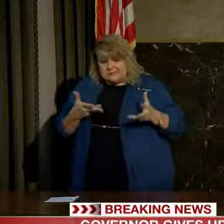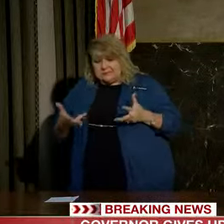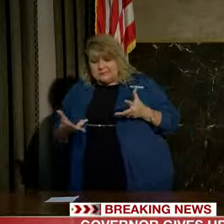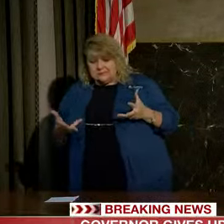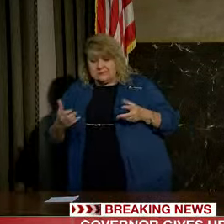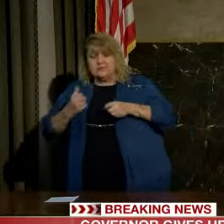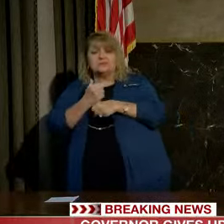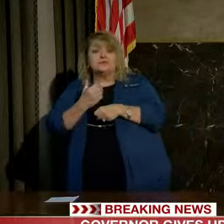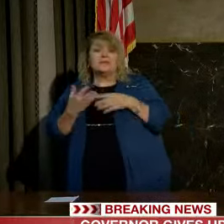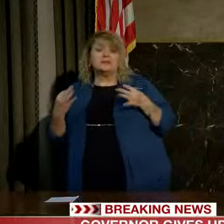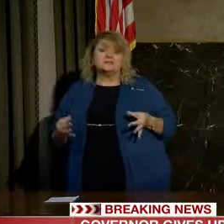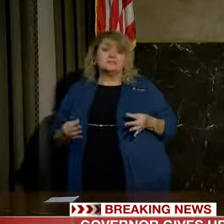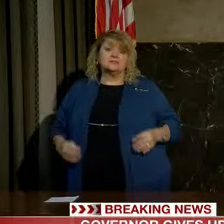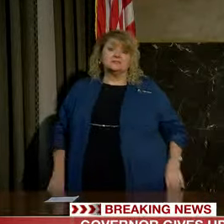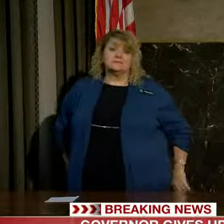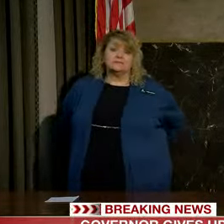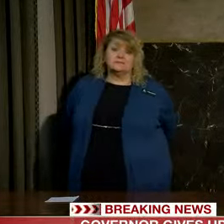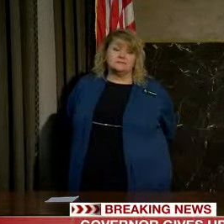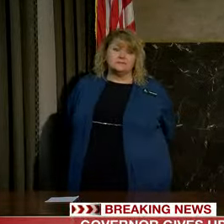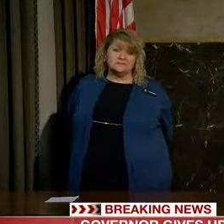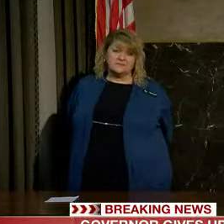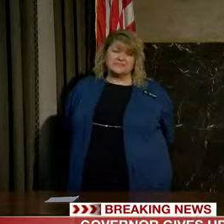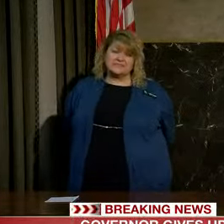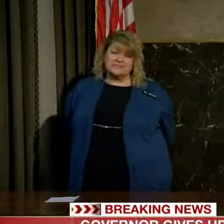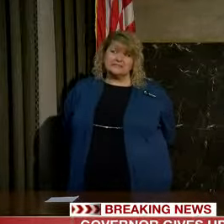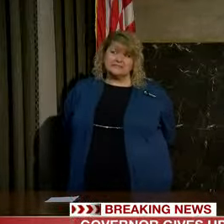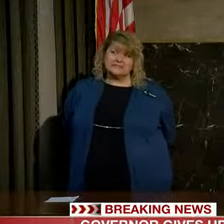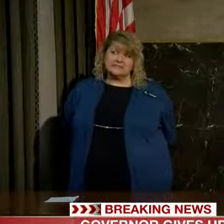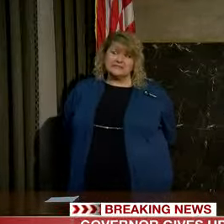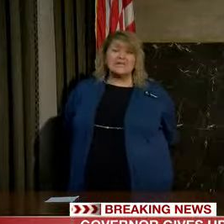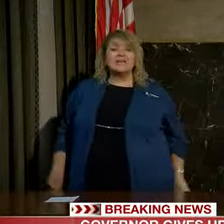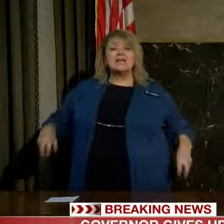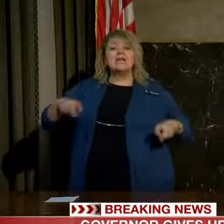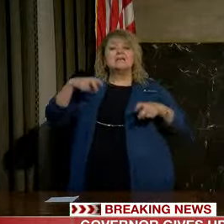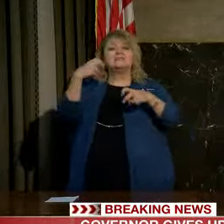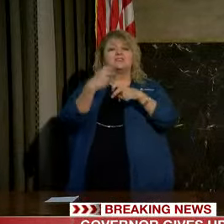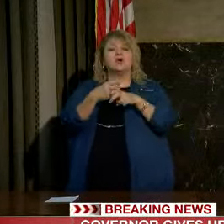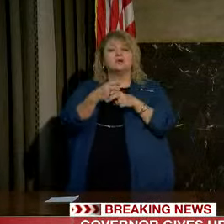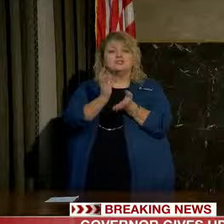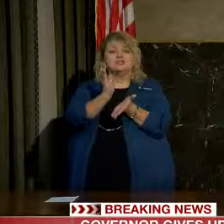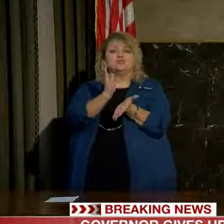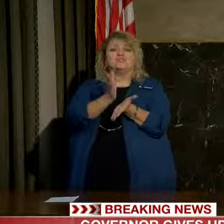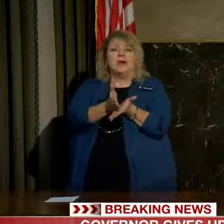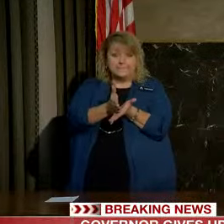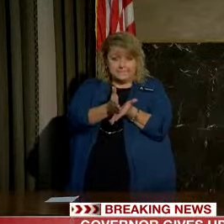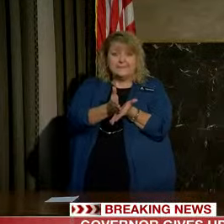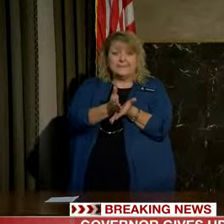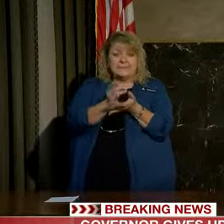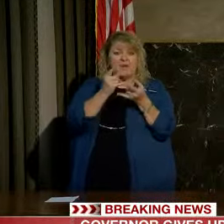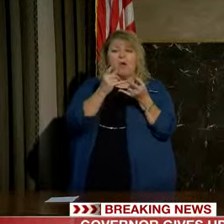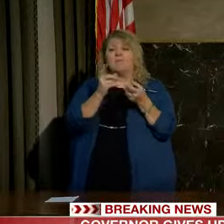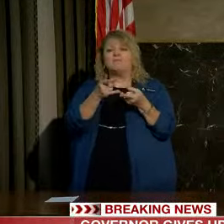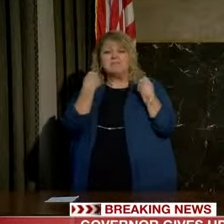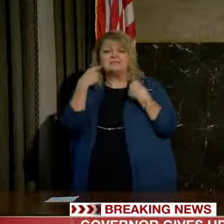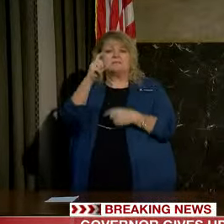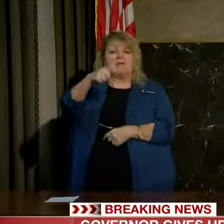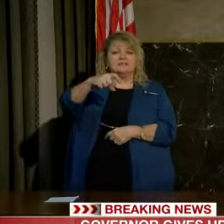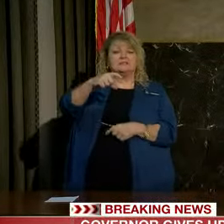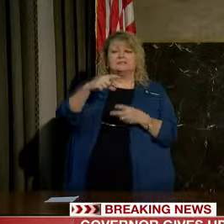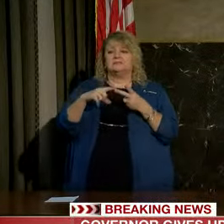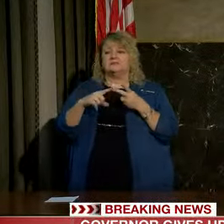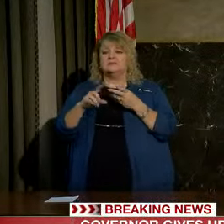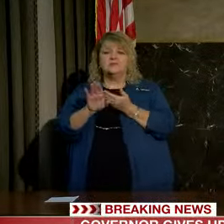the determination. It's just very tough to take off mitigation measures when the risk of community transmission is as high